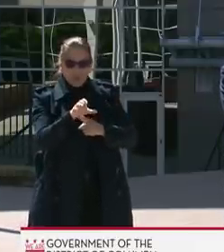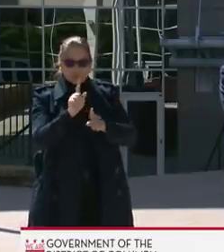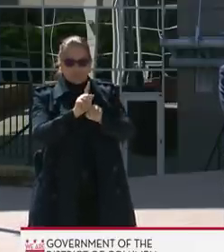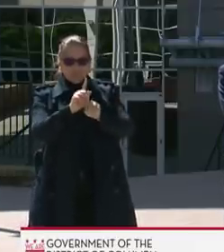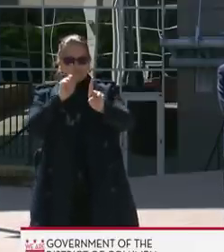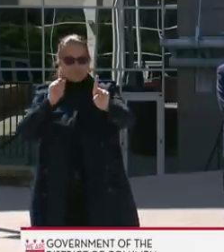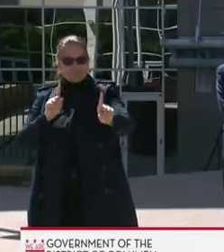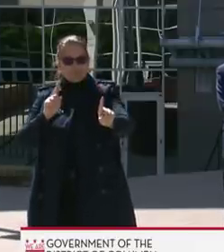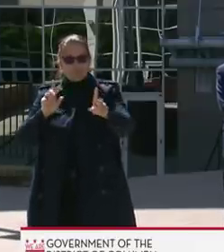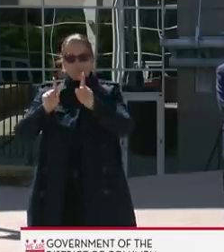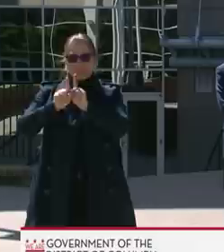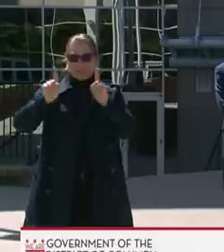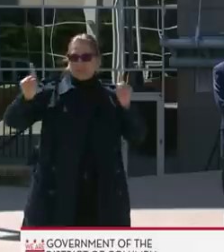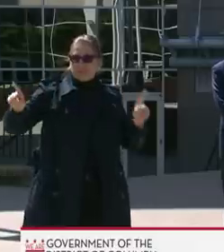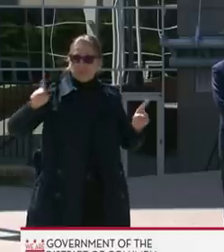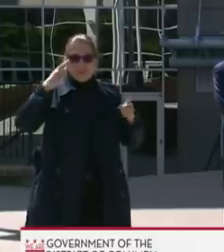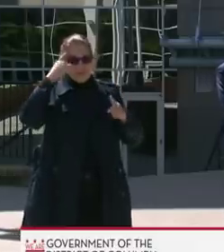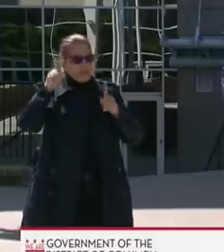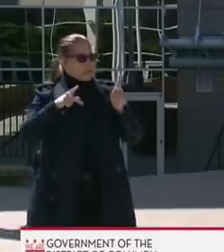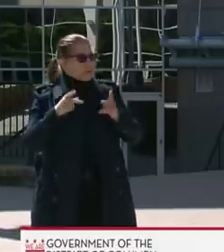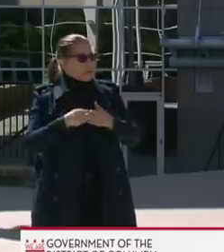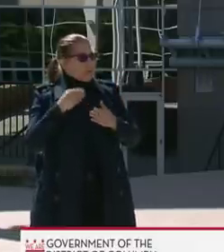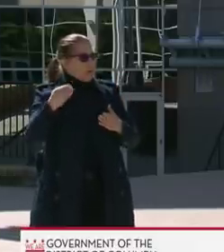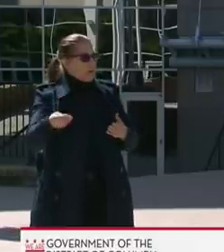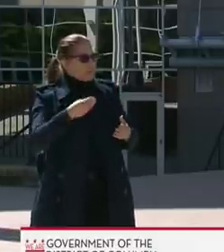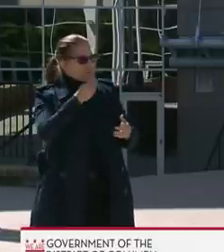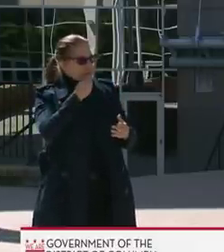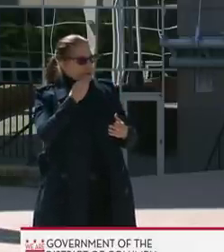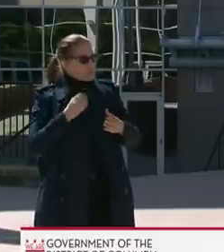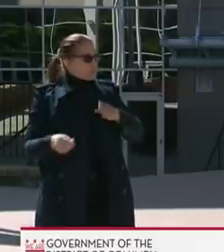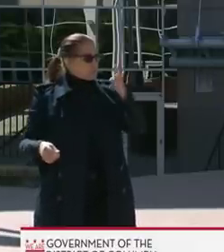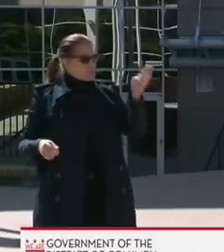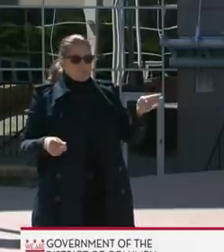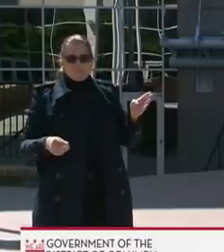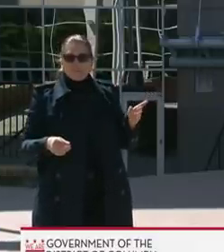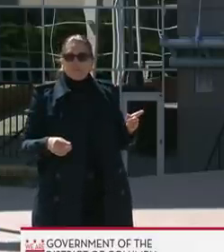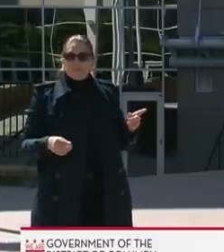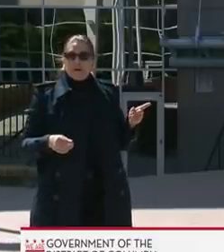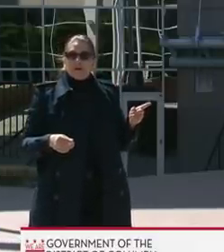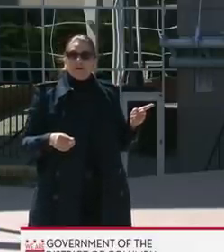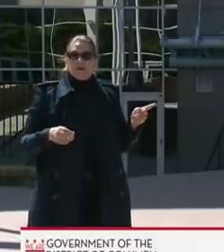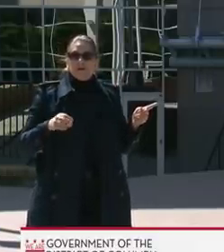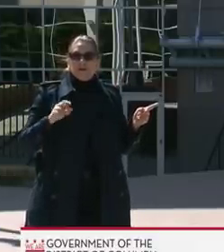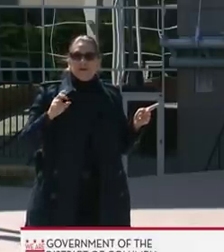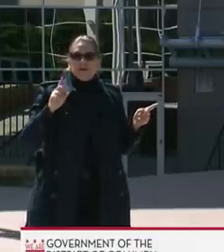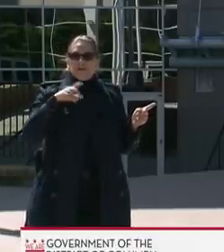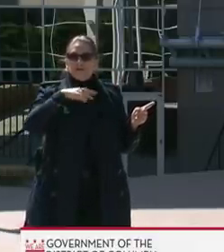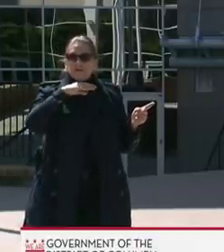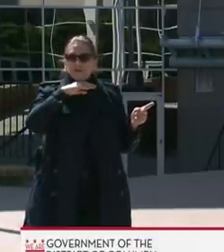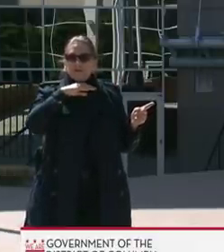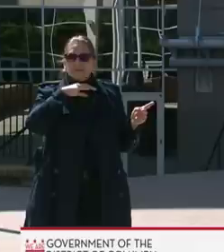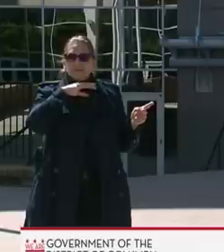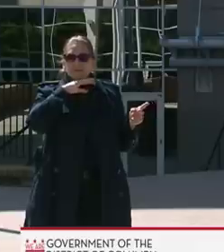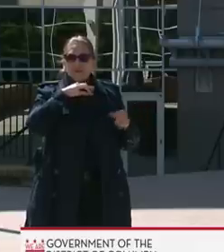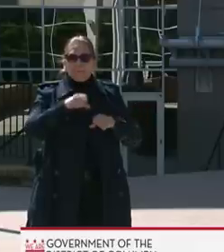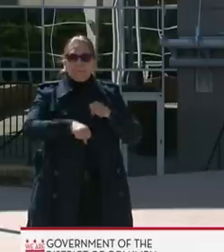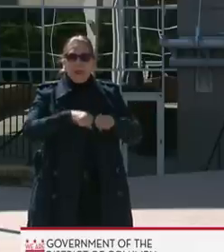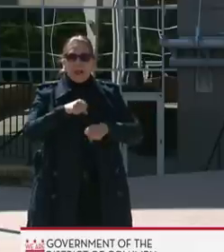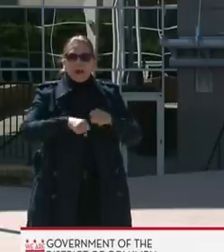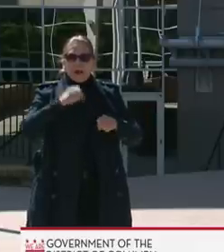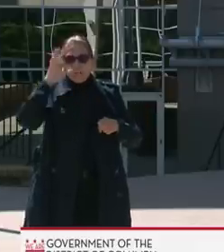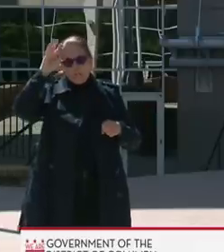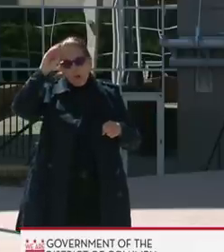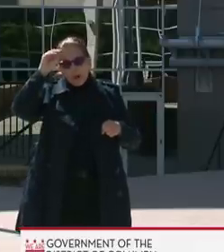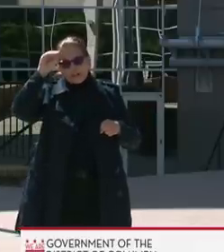And so, question: the dirt bike boys and the moped boys and